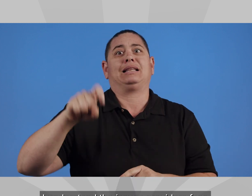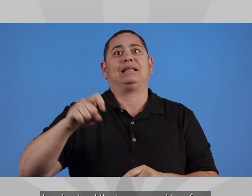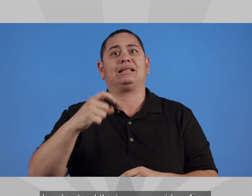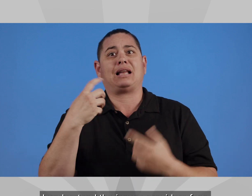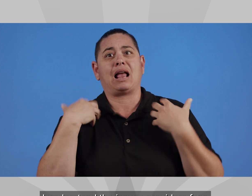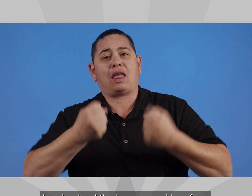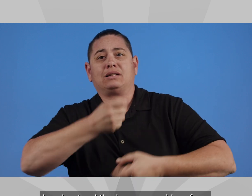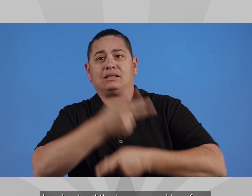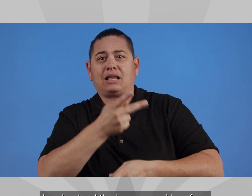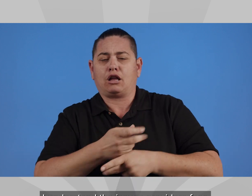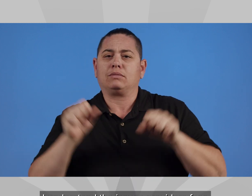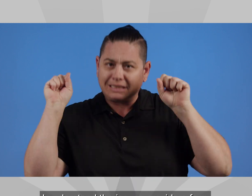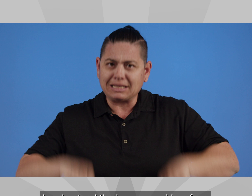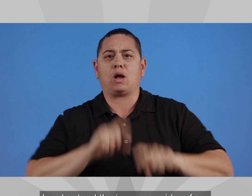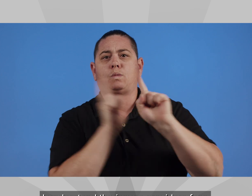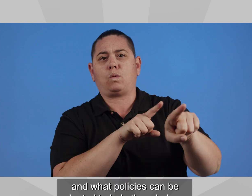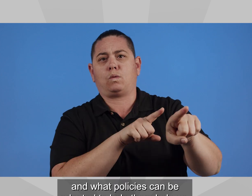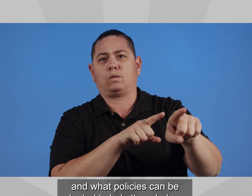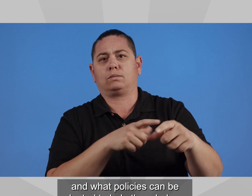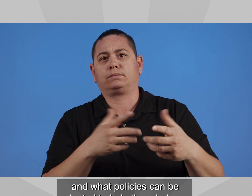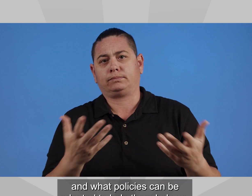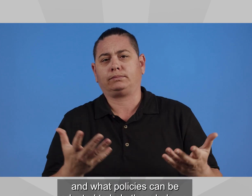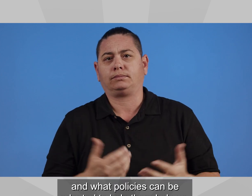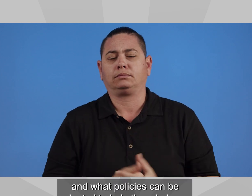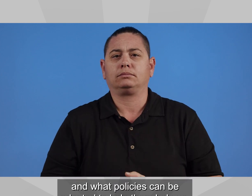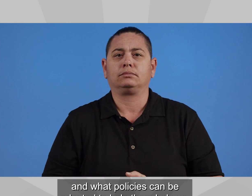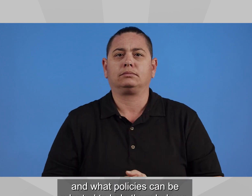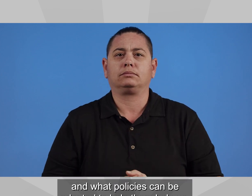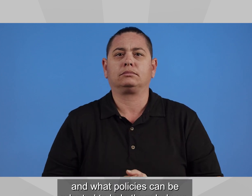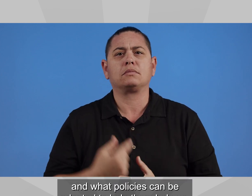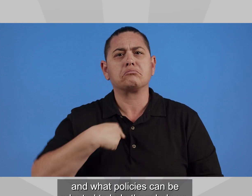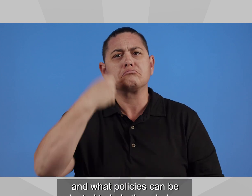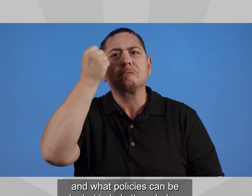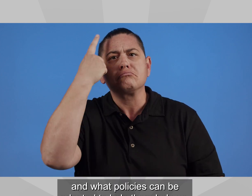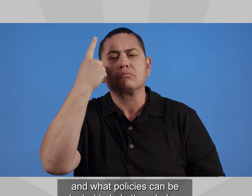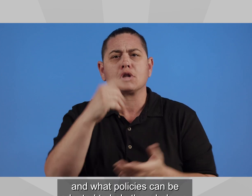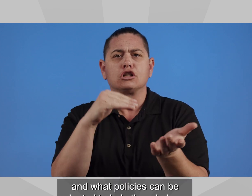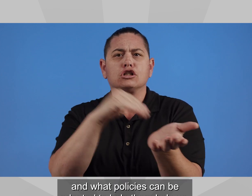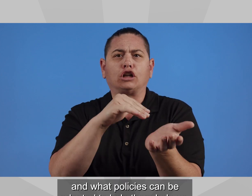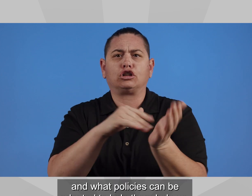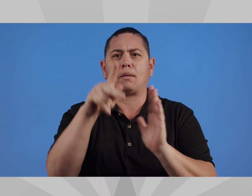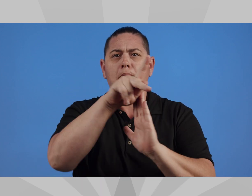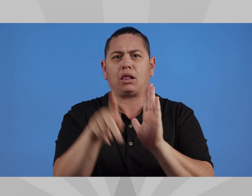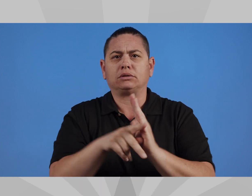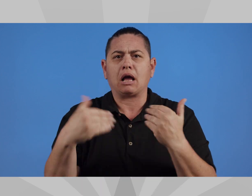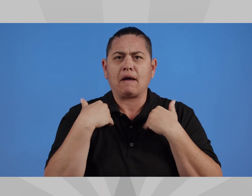I understand the issues providers face and what policies can be adopted to help them help